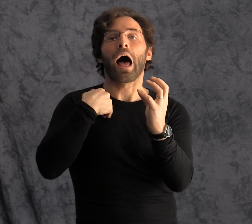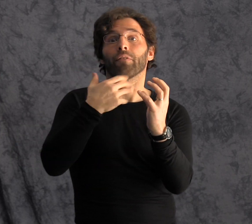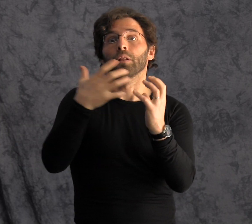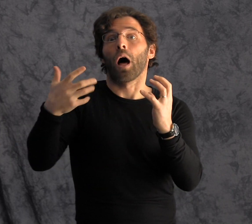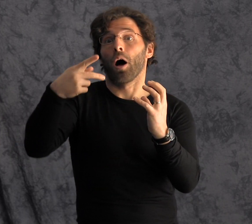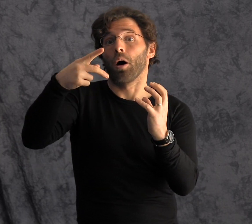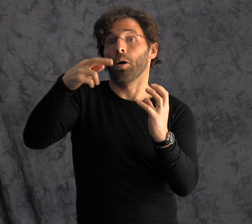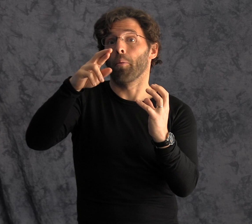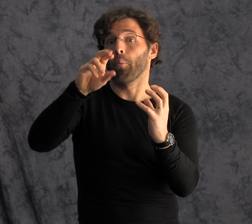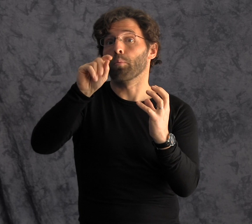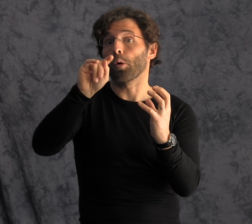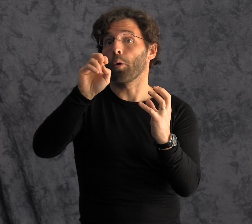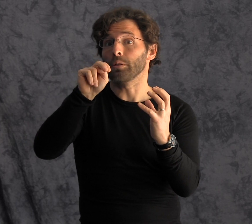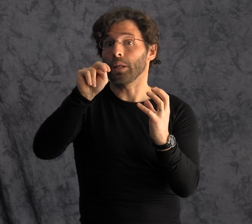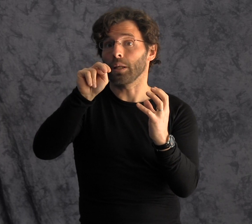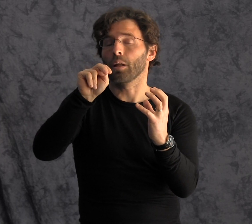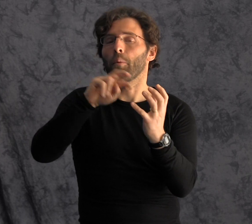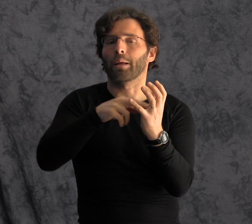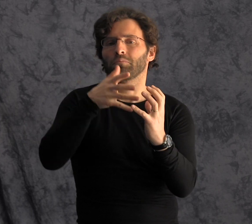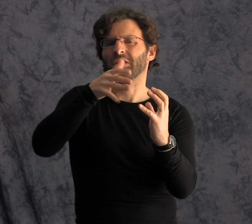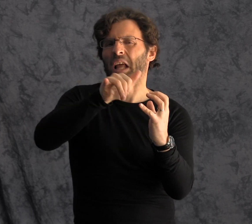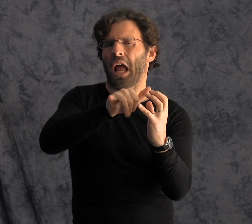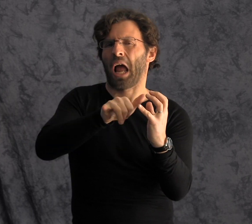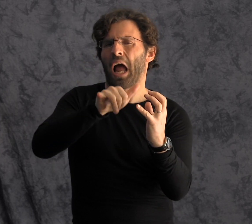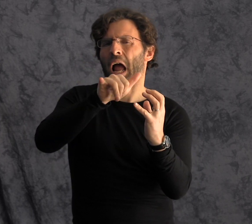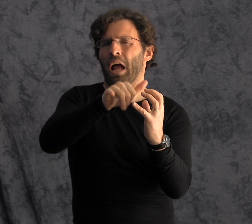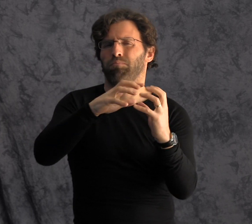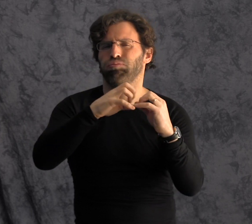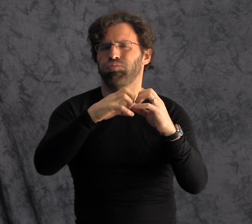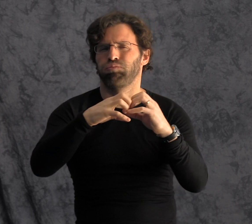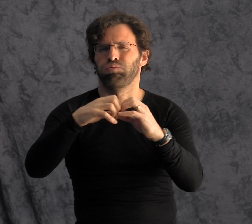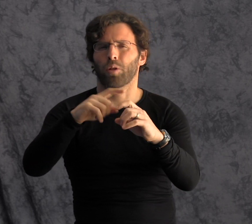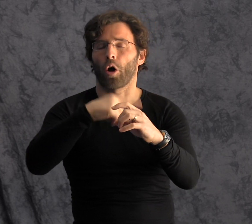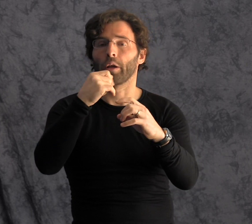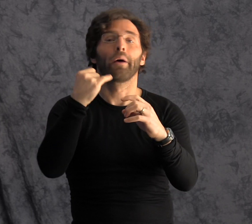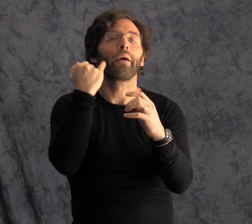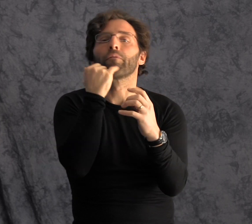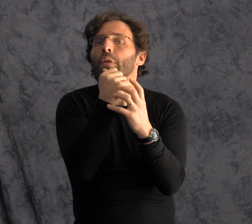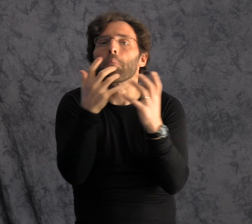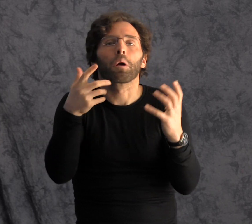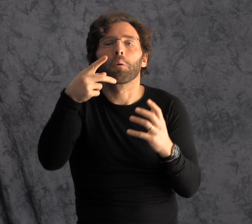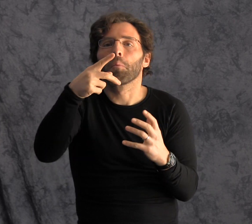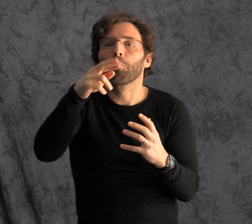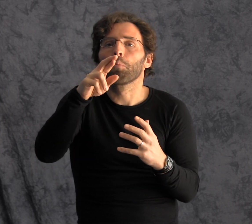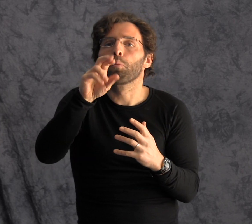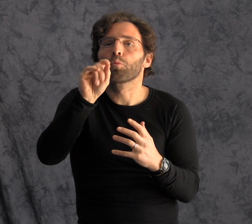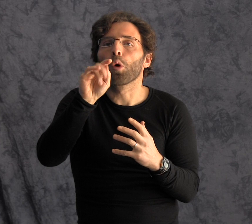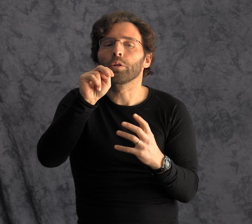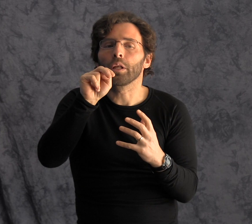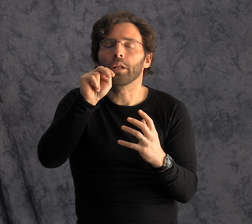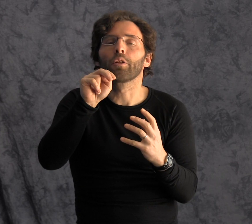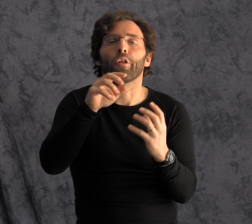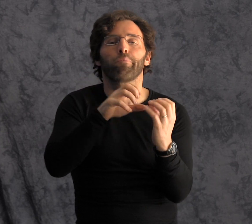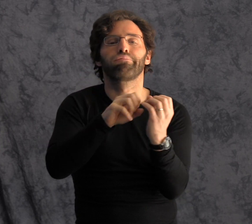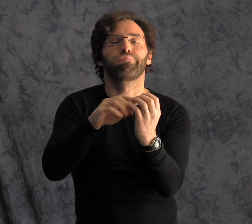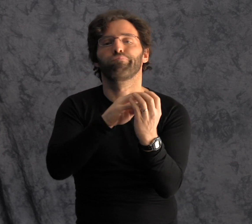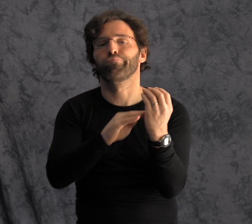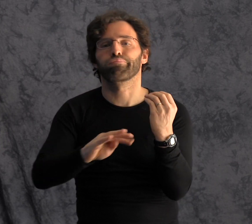time. Materials that don't have quite so much protein pass through to the small intestines more readily. After food